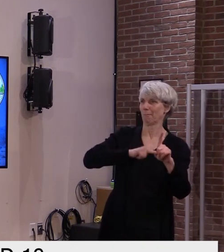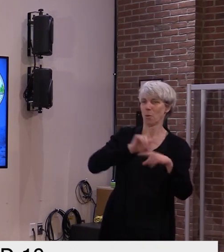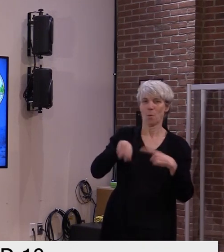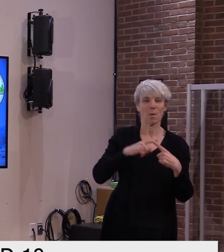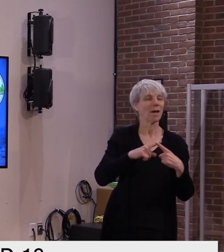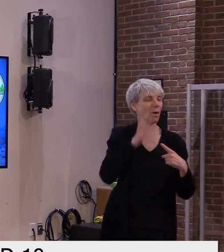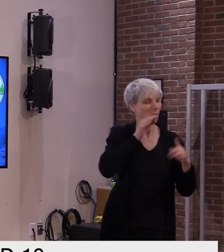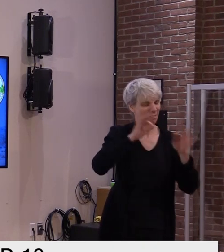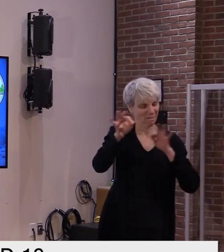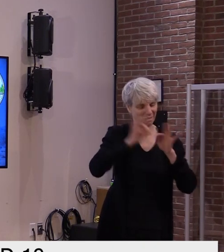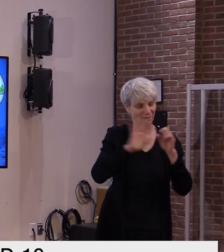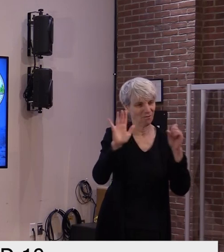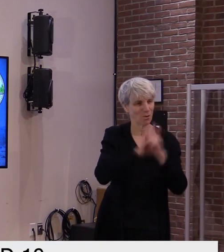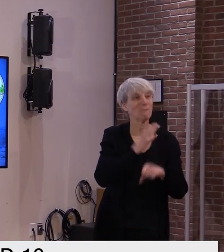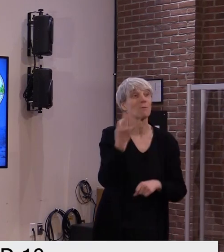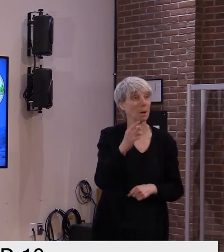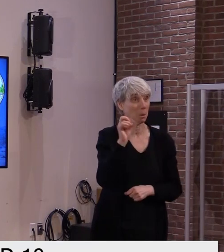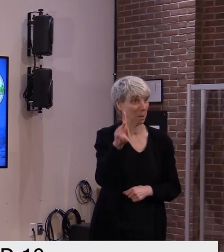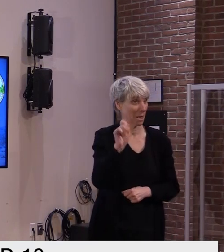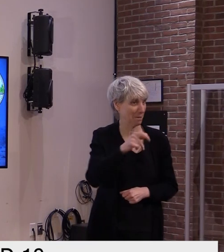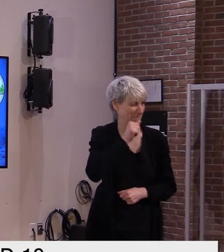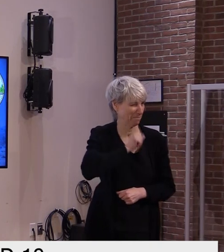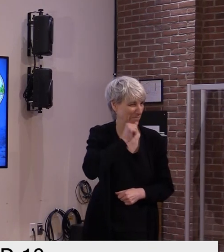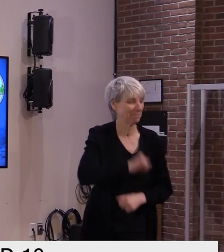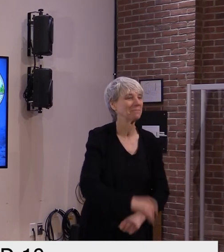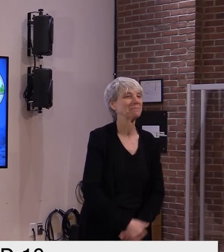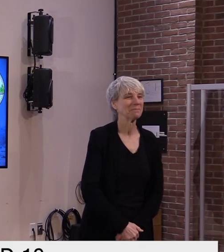So wait till Friday.